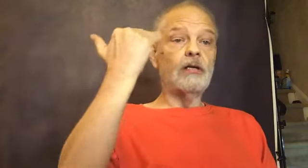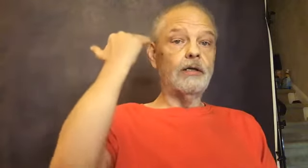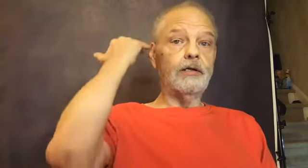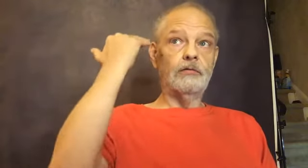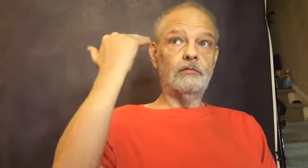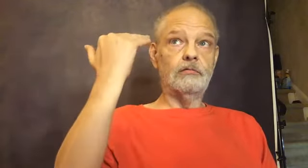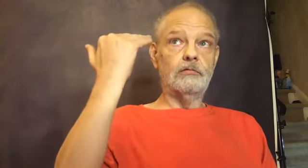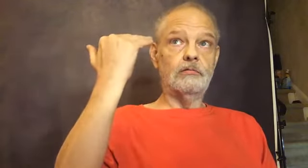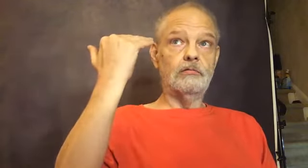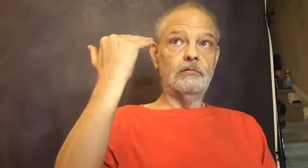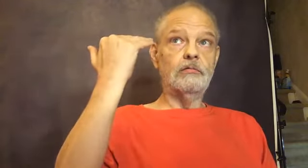Horizontally,